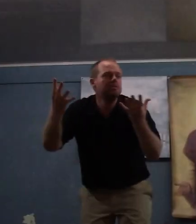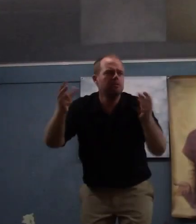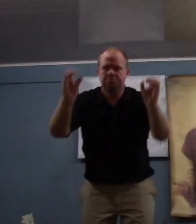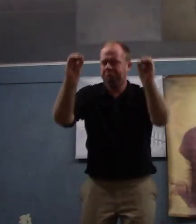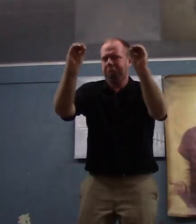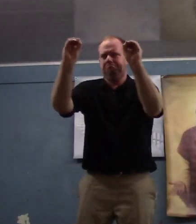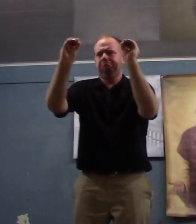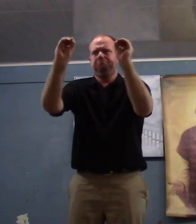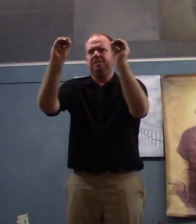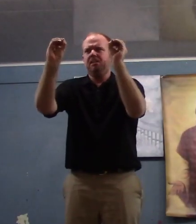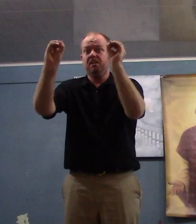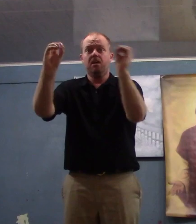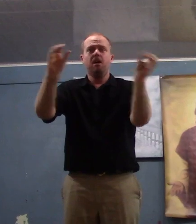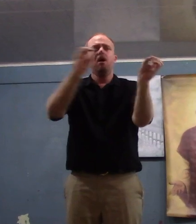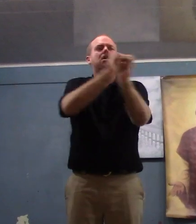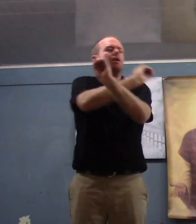How much is nothing? It is zero.